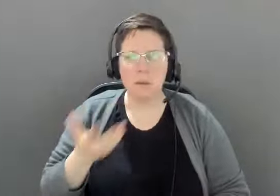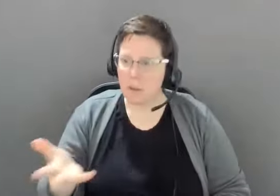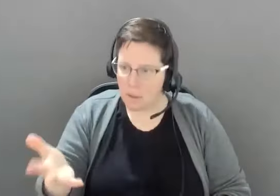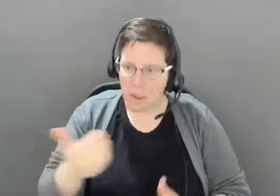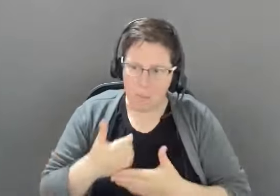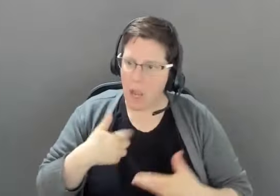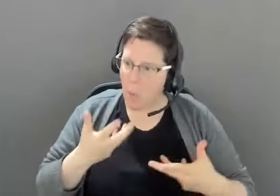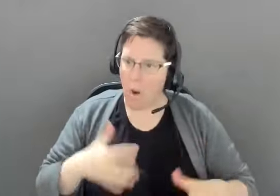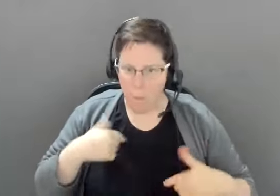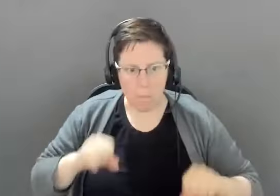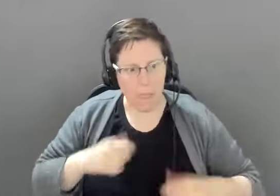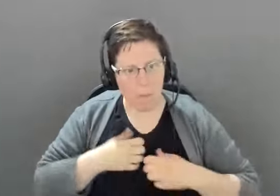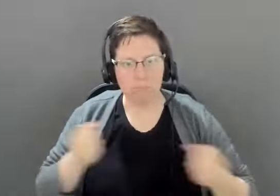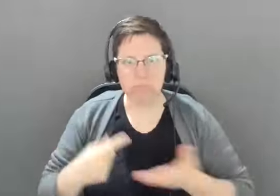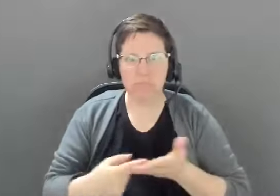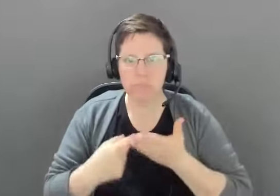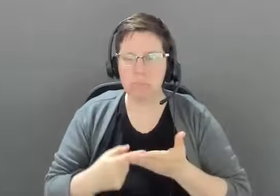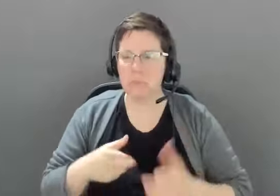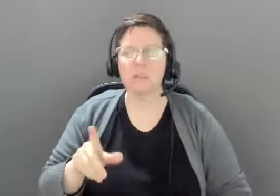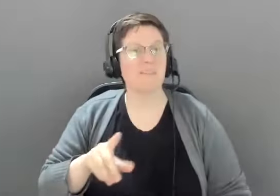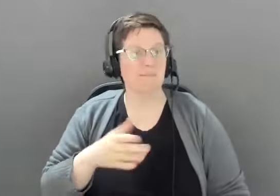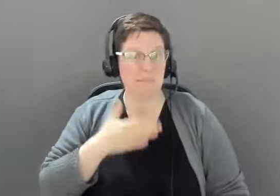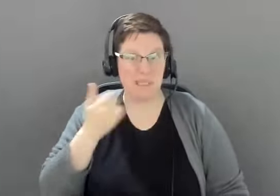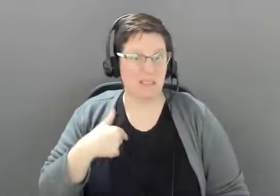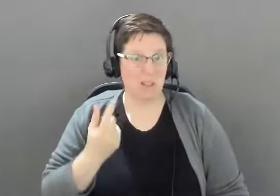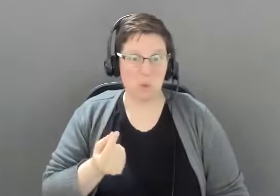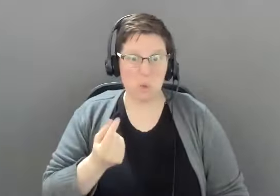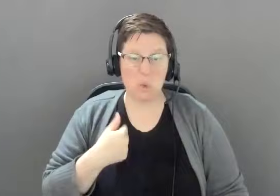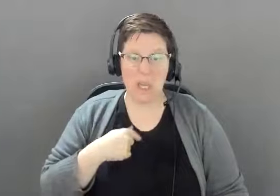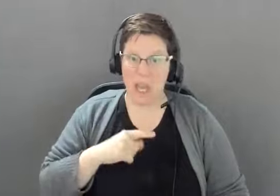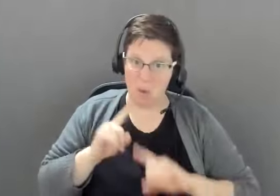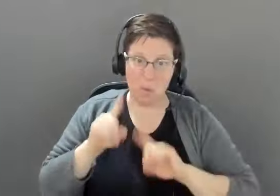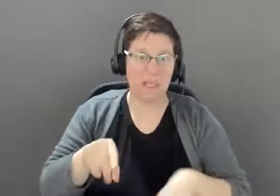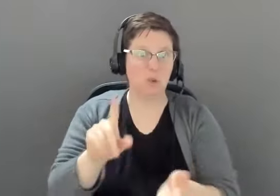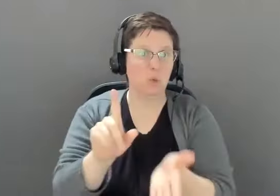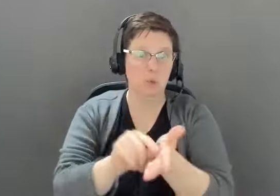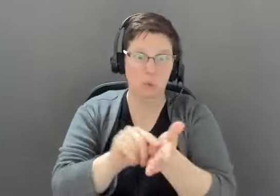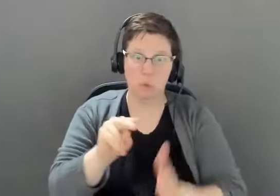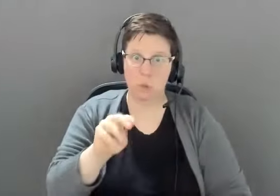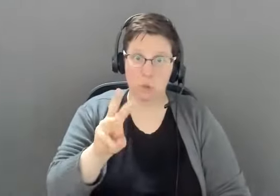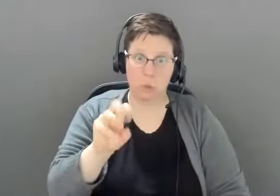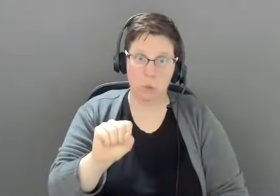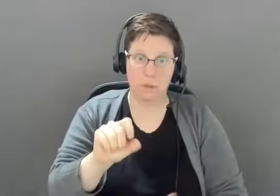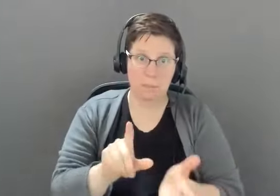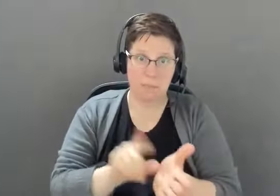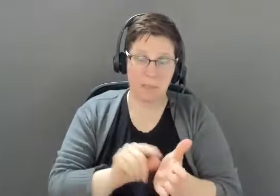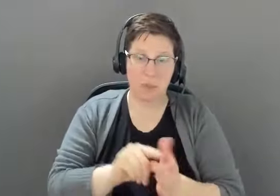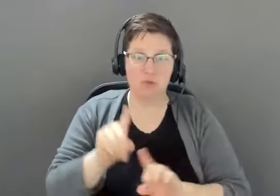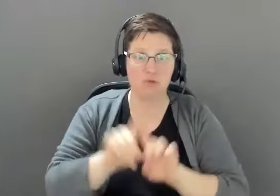upset. And so the only recourse I felt I had was to go to the Toronto Star and tell them about what happened to me. Once the